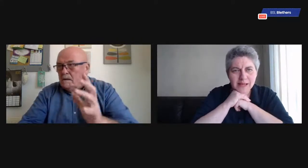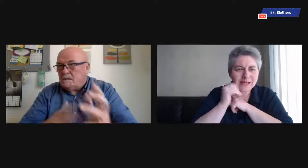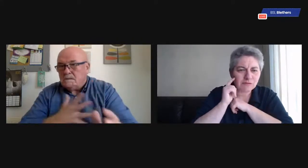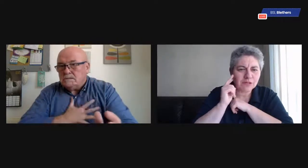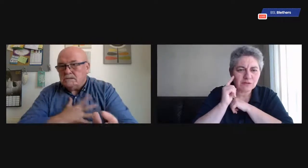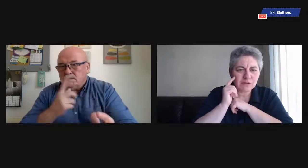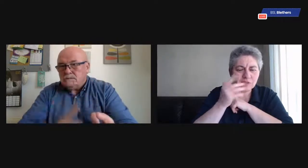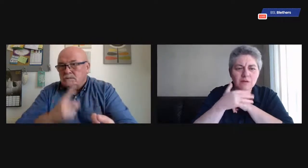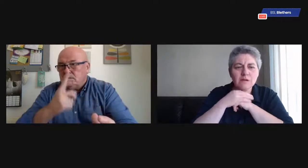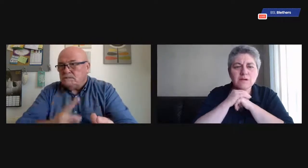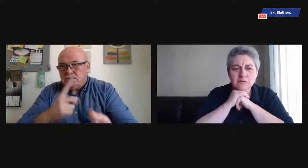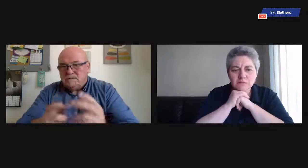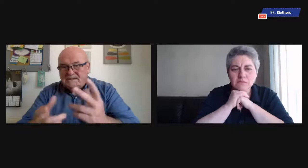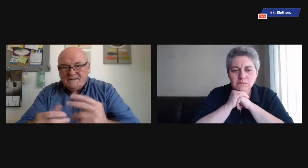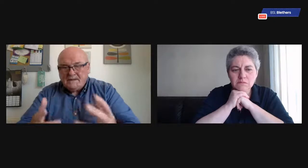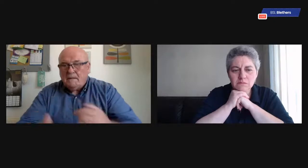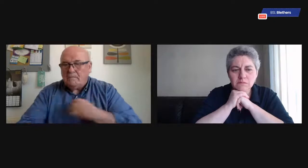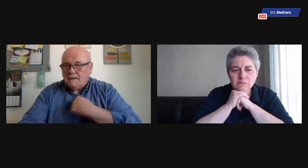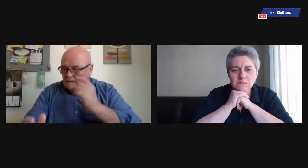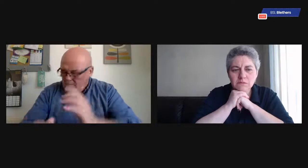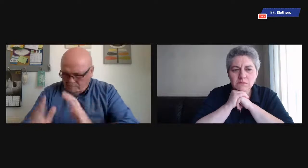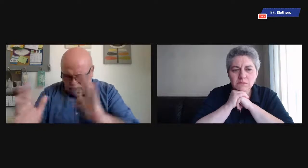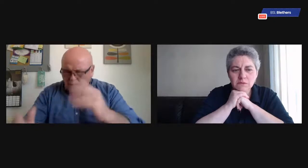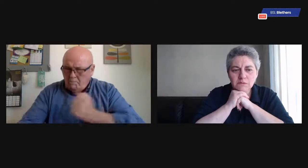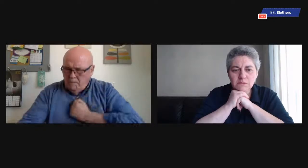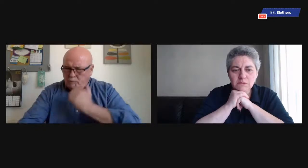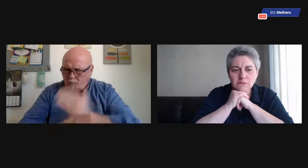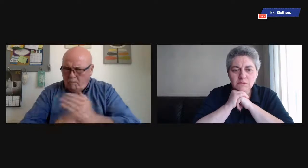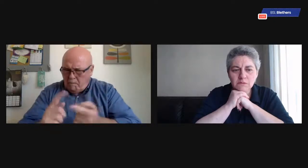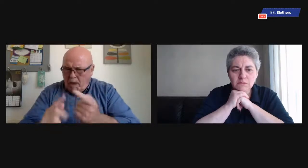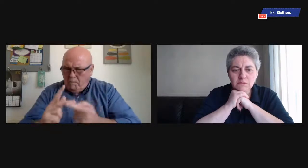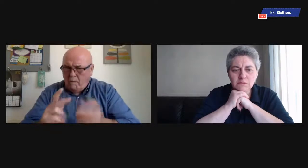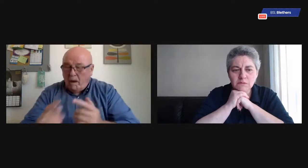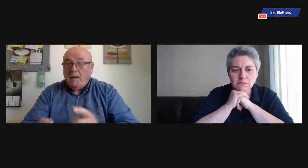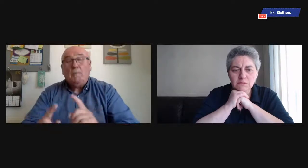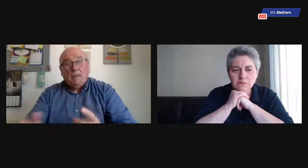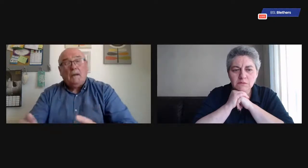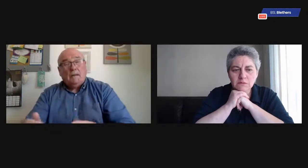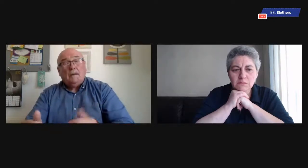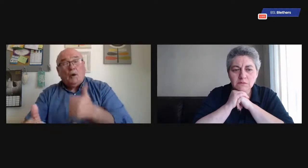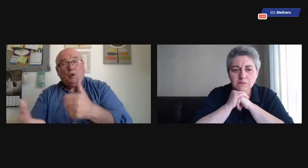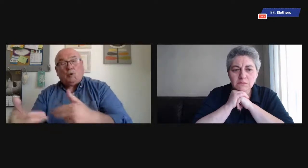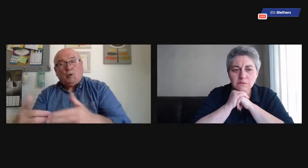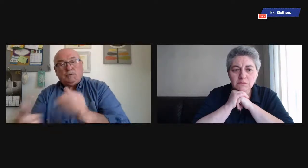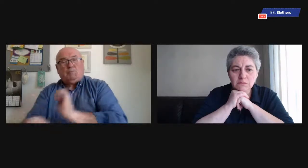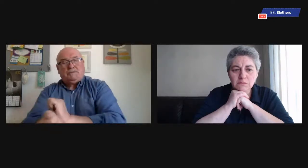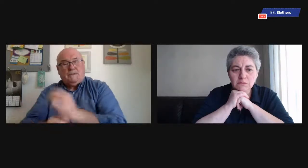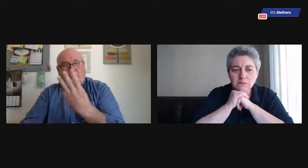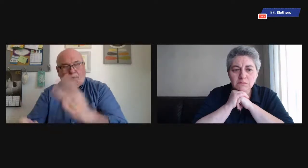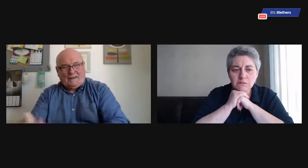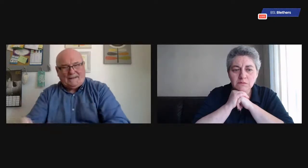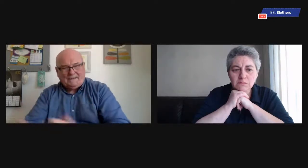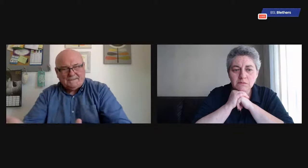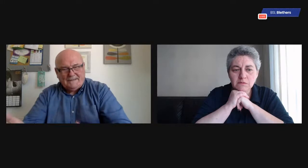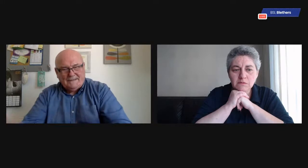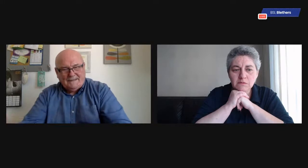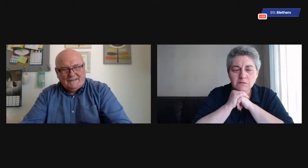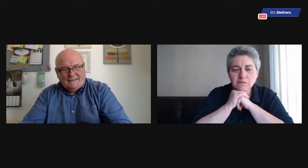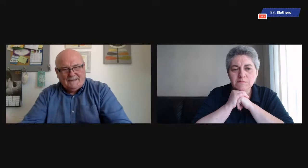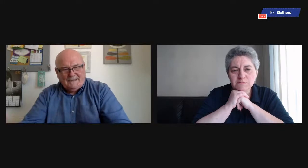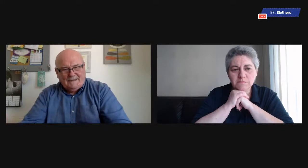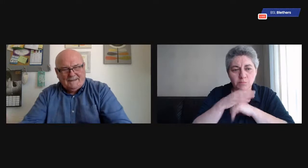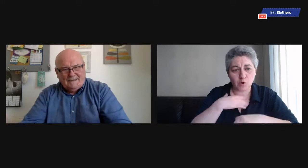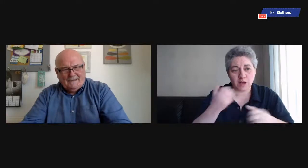because what had happened was there was too many interpreters and other people coming in. What had happened was the person